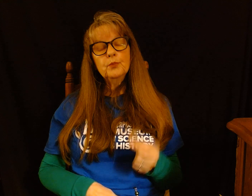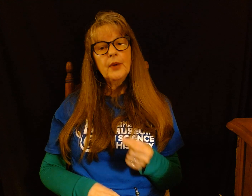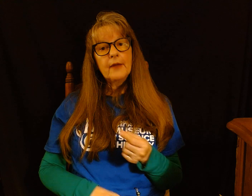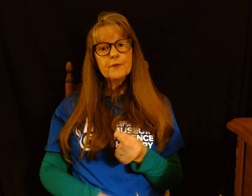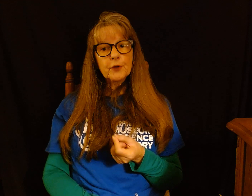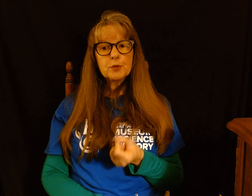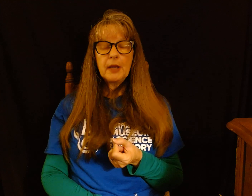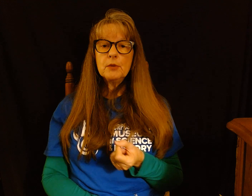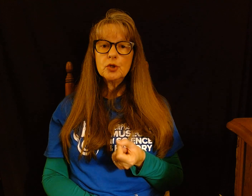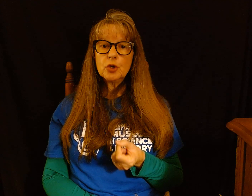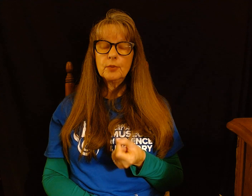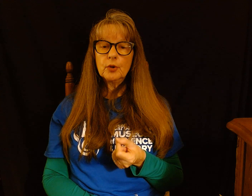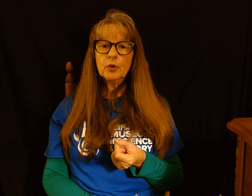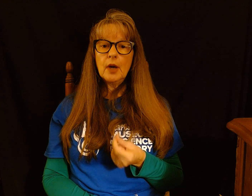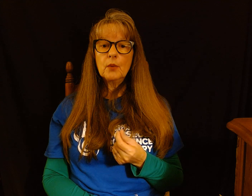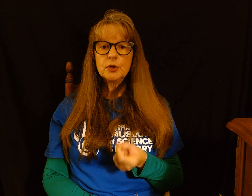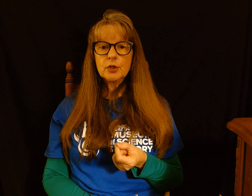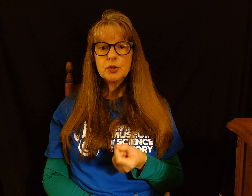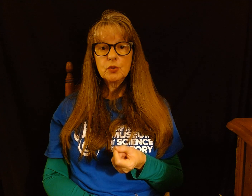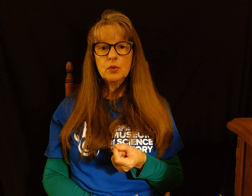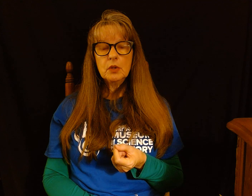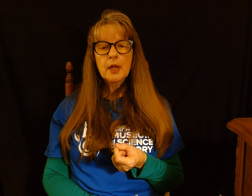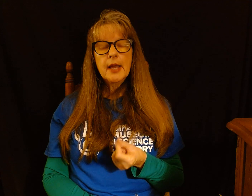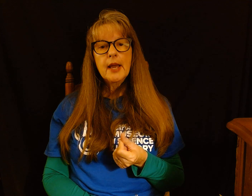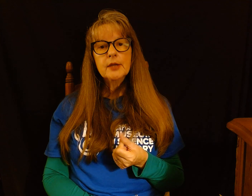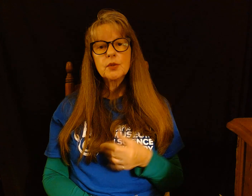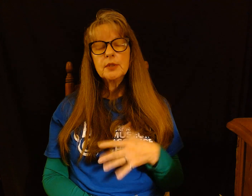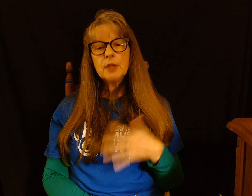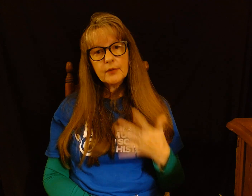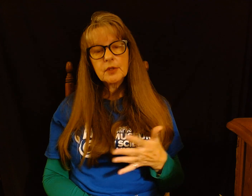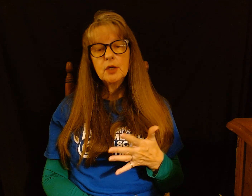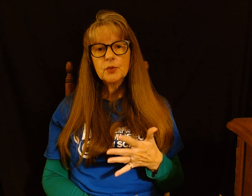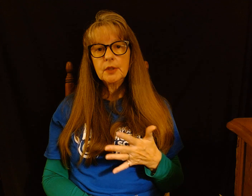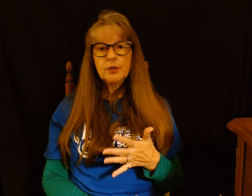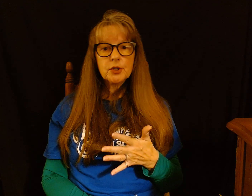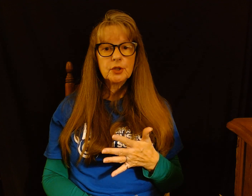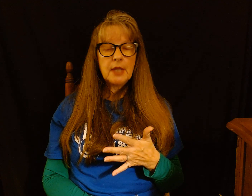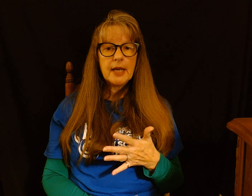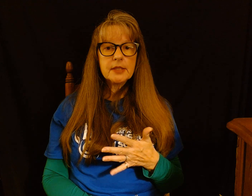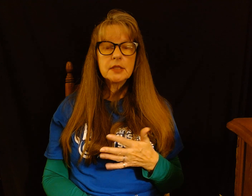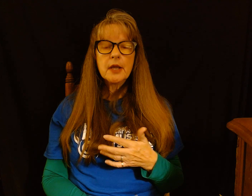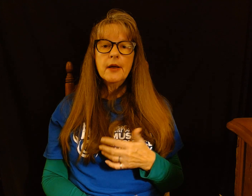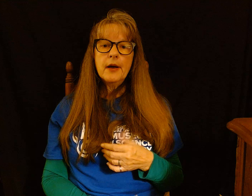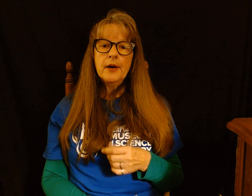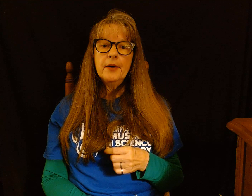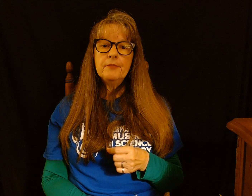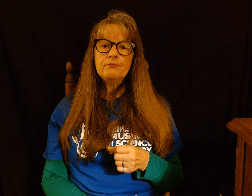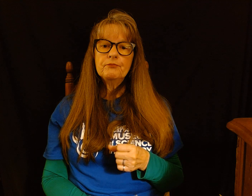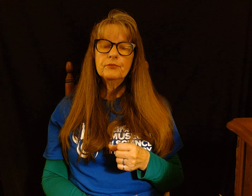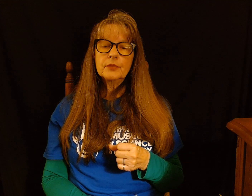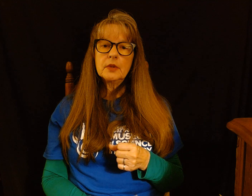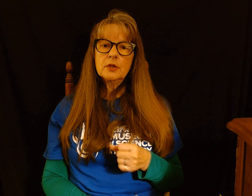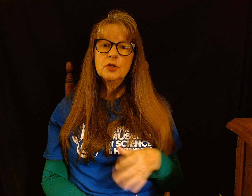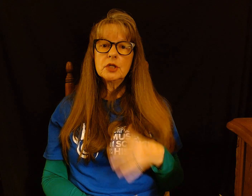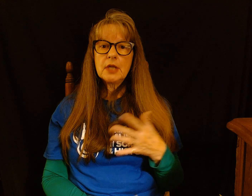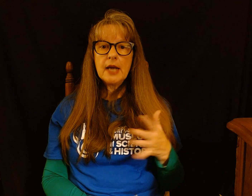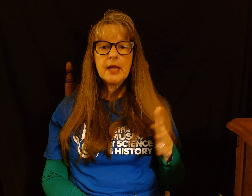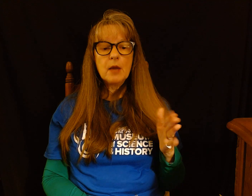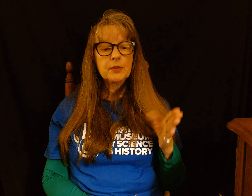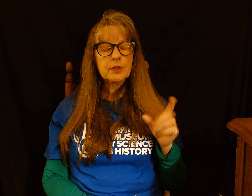I first became an interpreter, I worked in a school. And so a lot of signs were initialized, just to kind of help with the